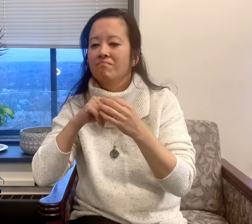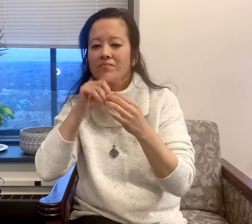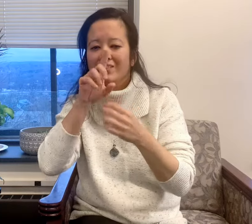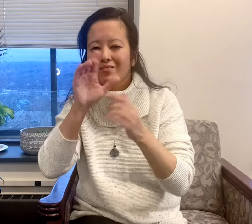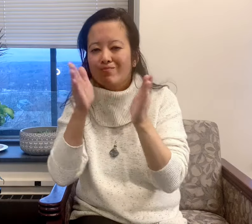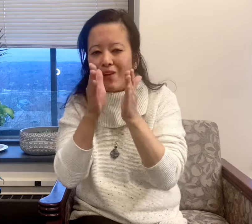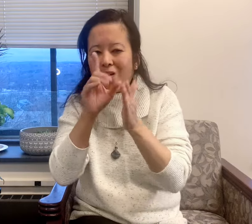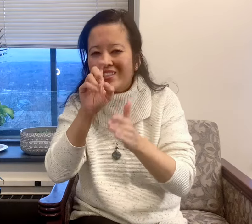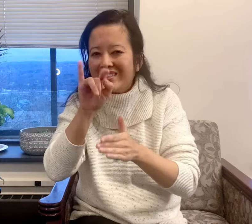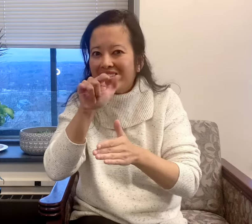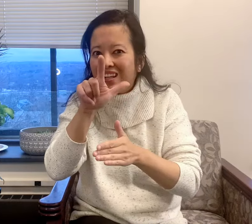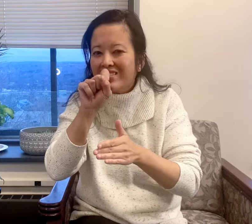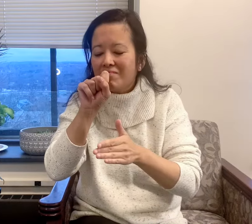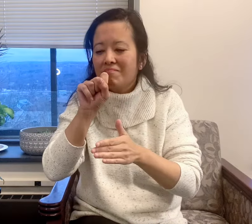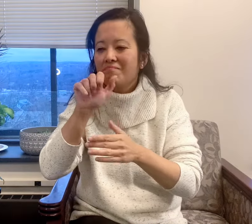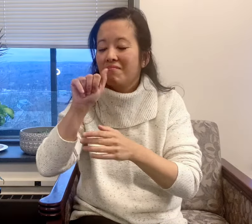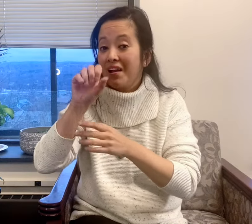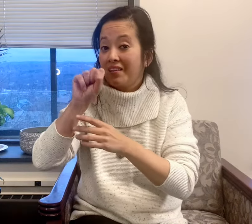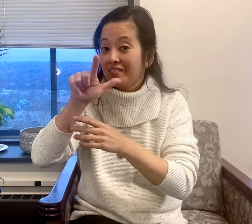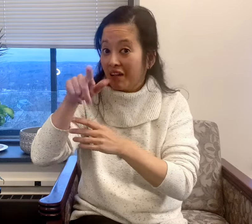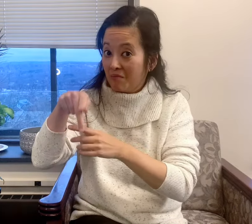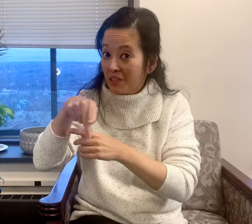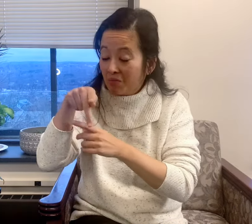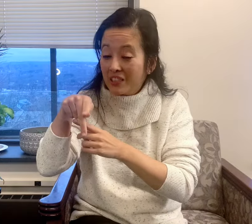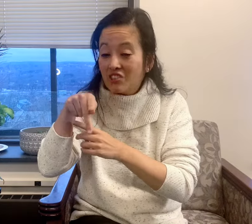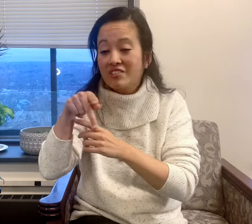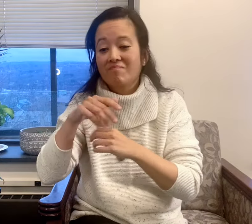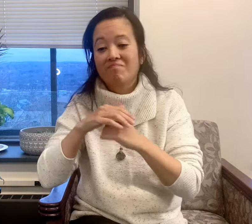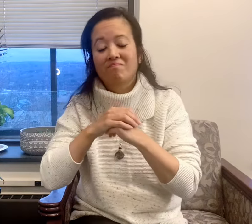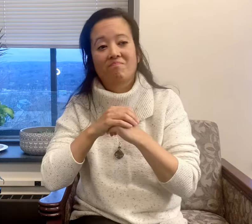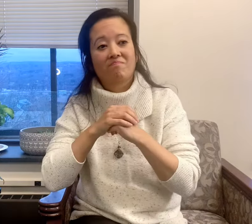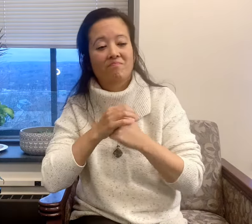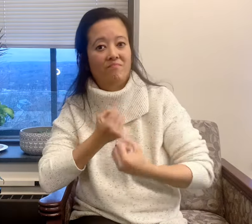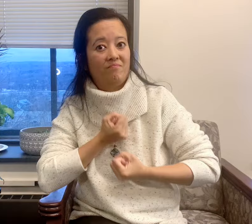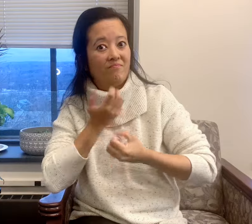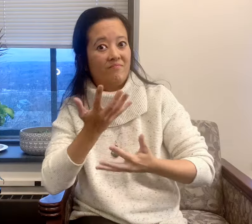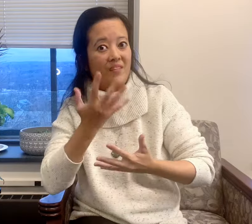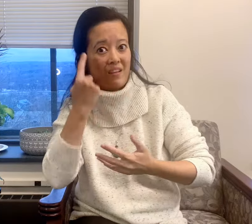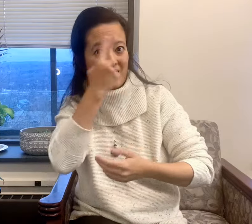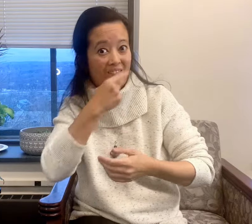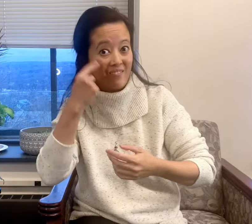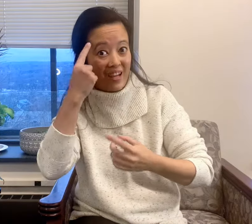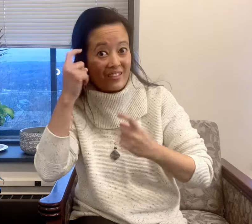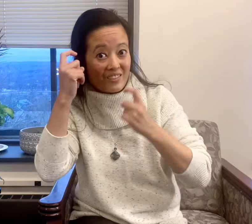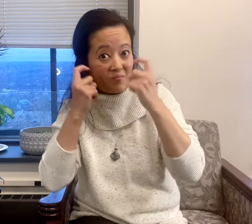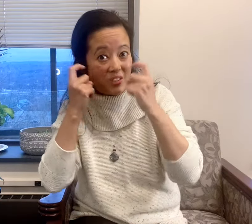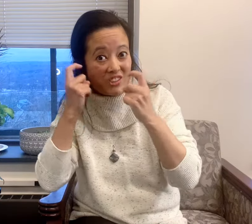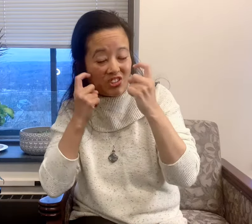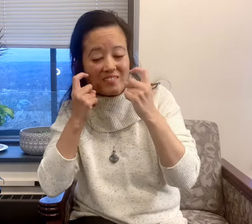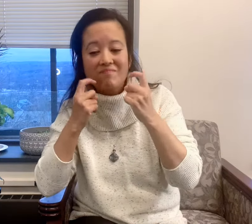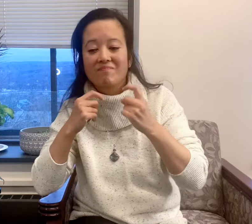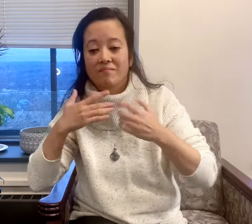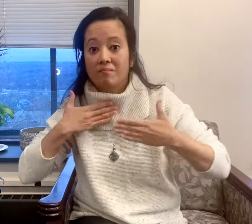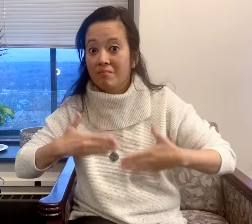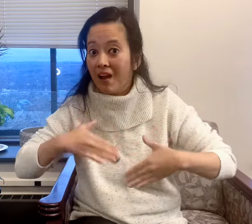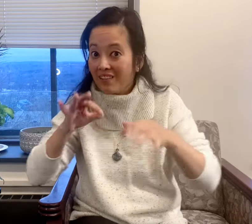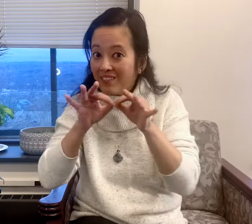You're going to learn to be a visual learner. You'll learn about the American Sign Language parameters,